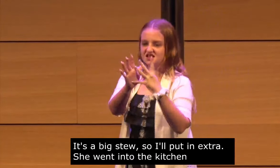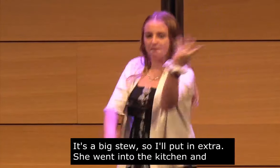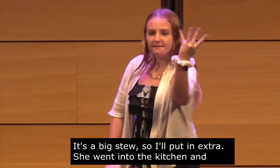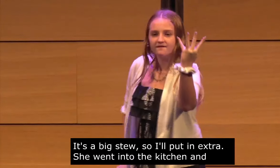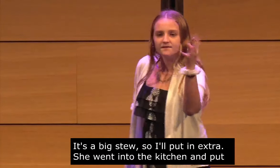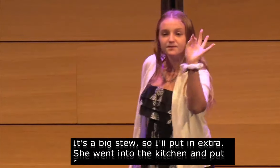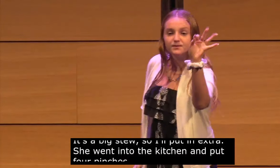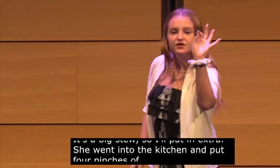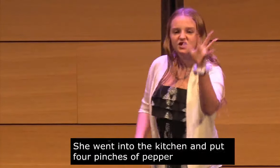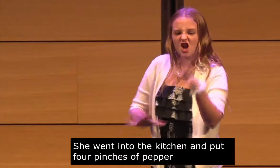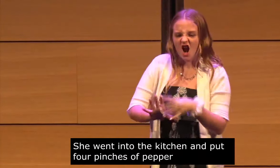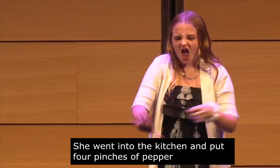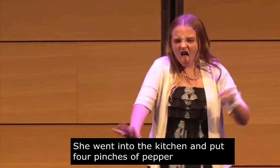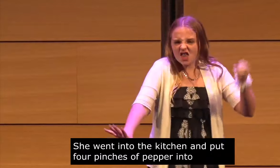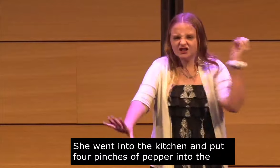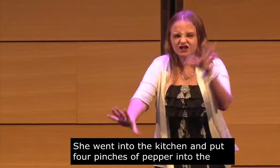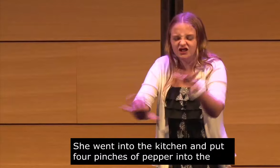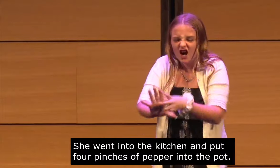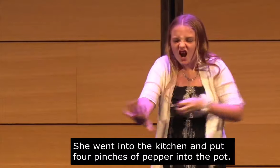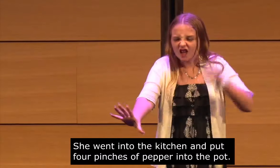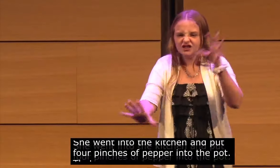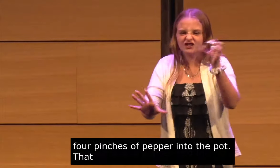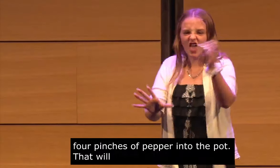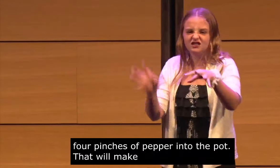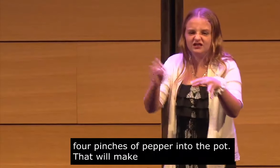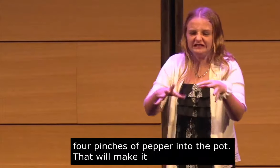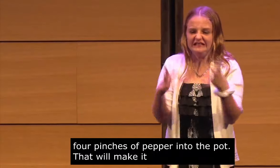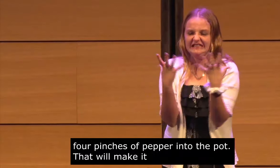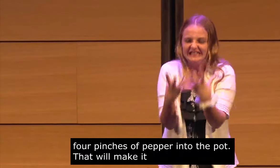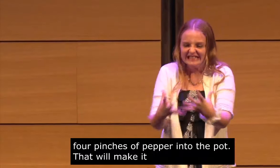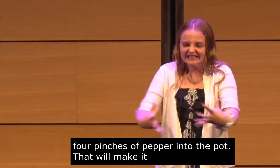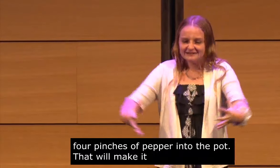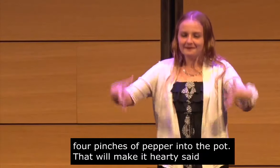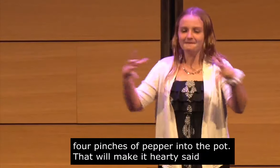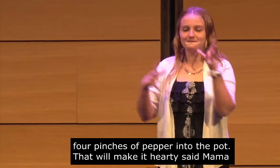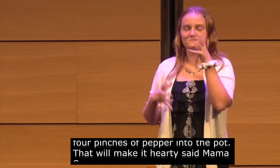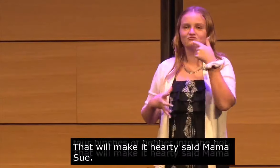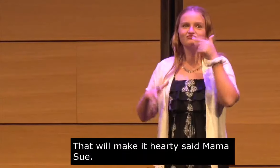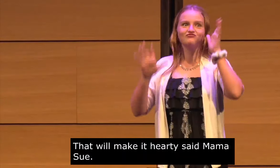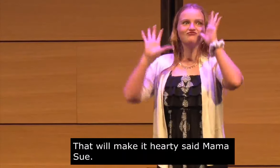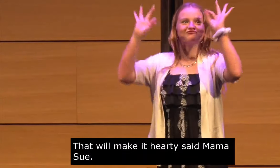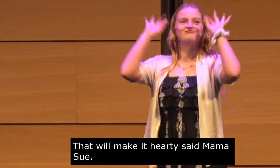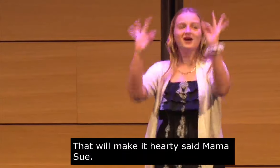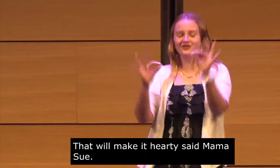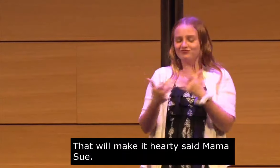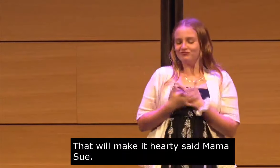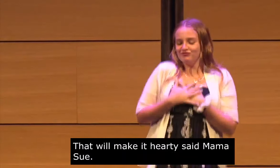put 4 pinches of pepper into the pot. "That'll make it hearty," said Mama Sue.